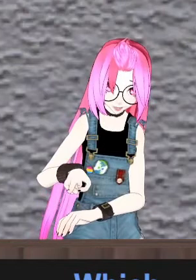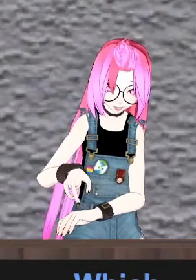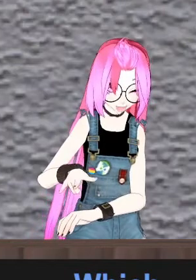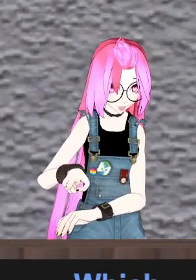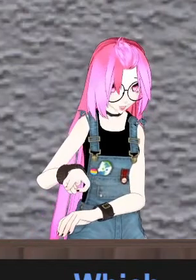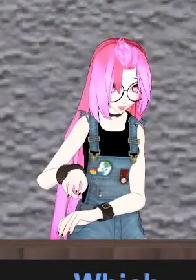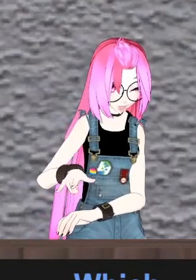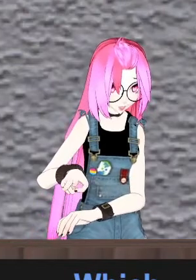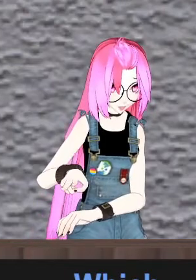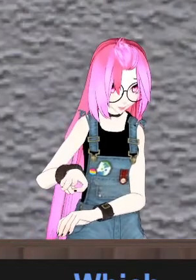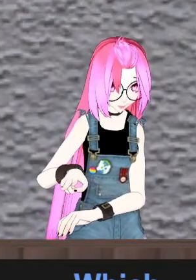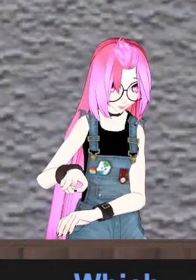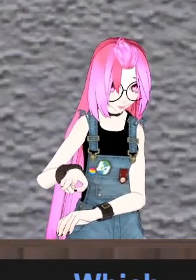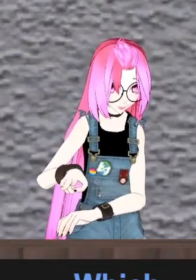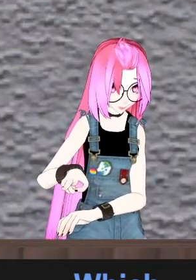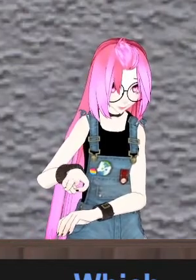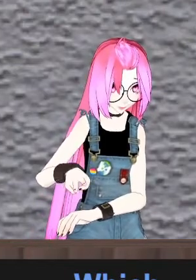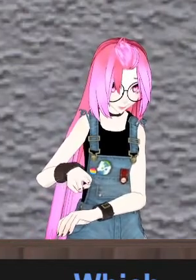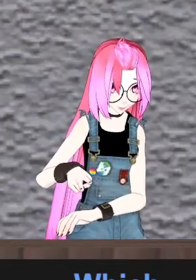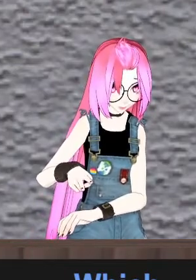Let's do...